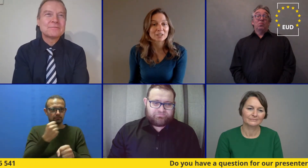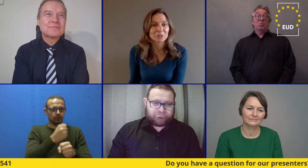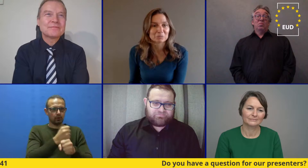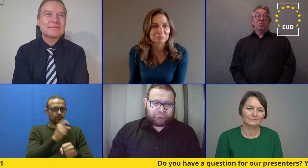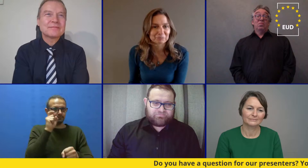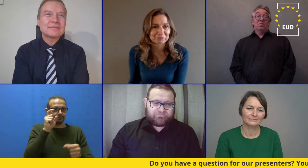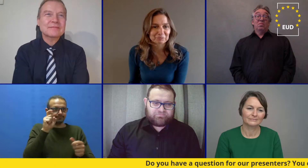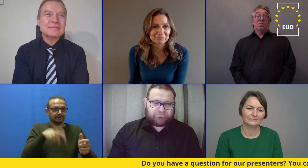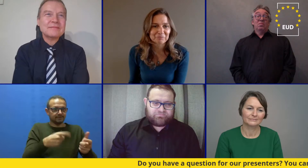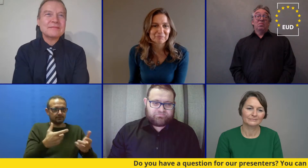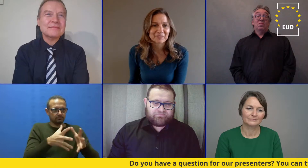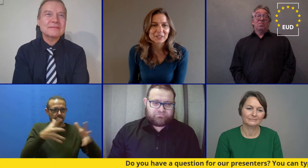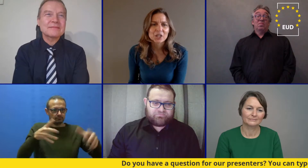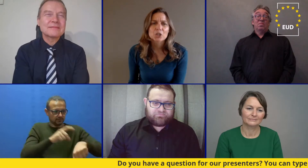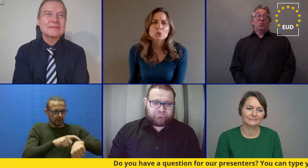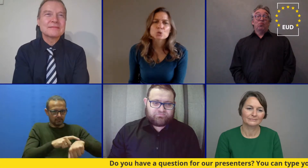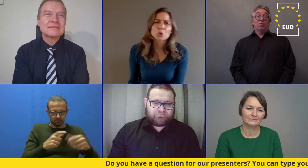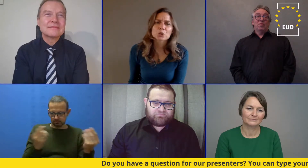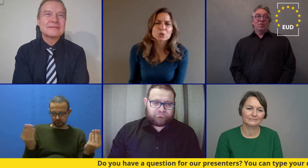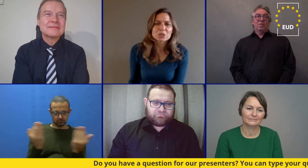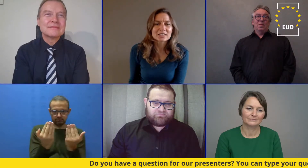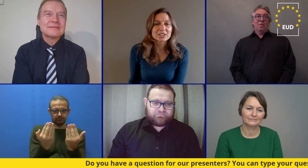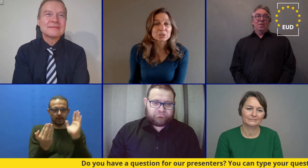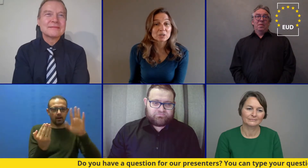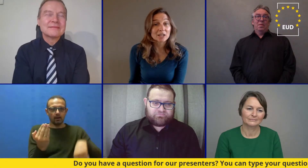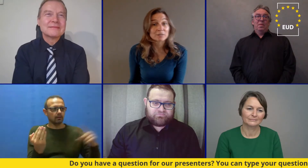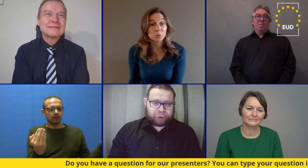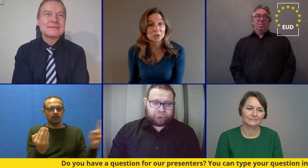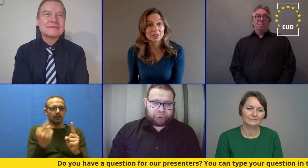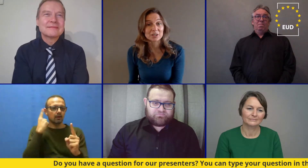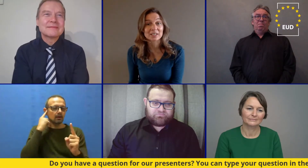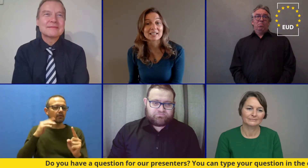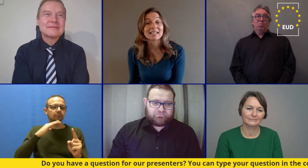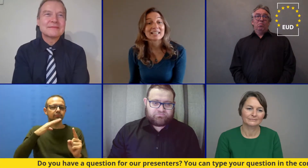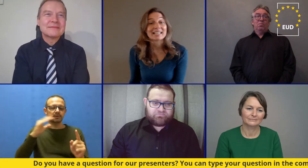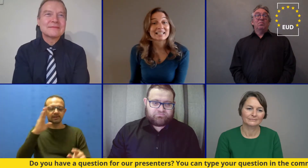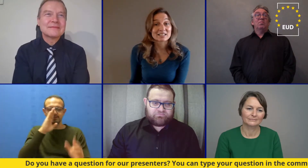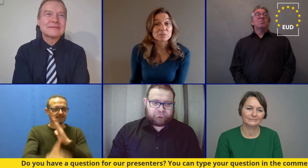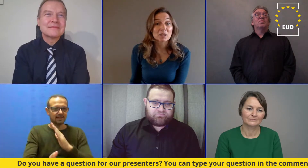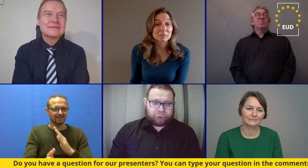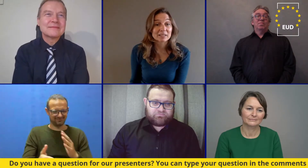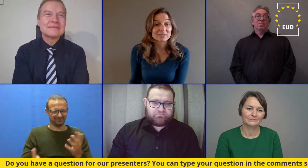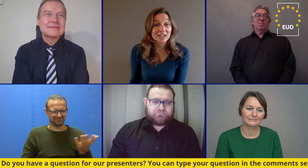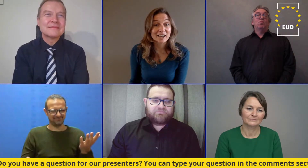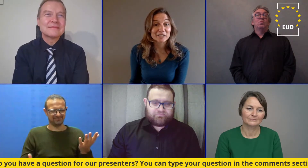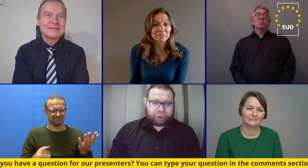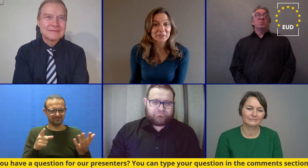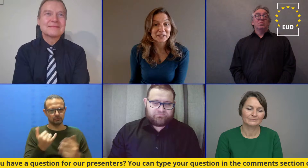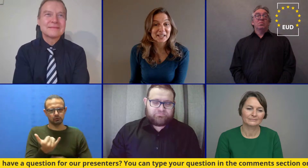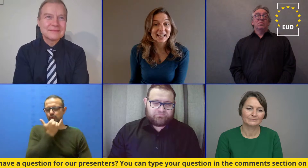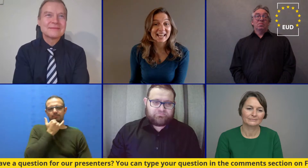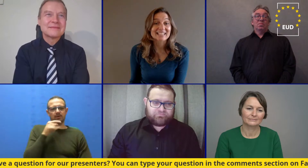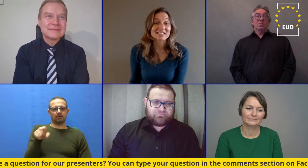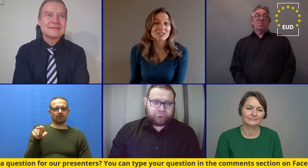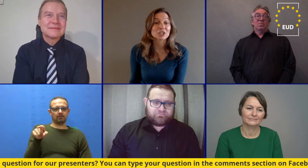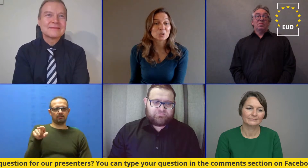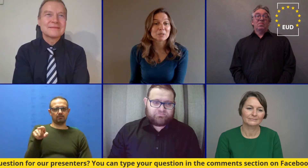low. So you usually need to do a lot of work in a small amount of time and on a low